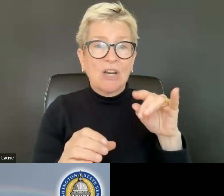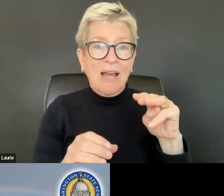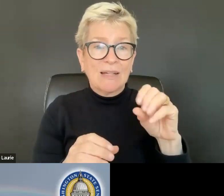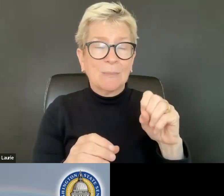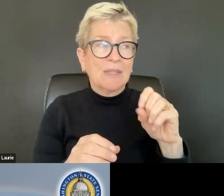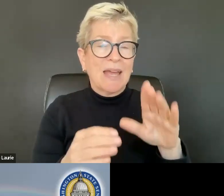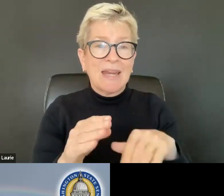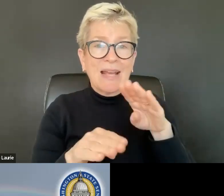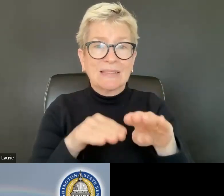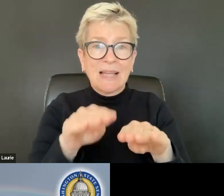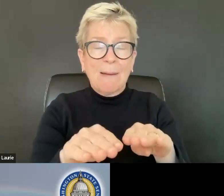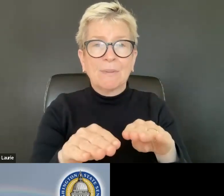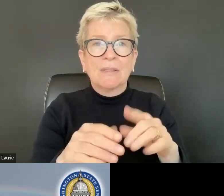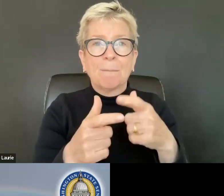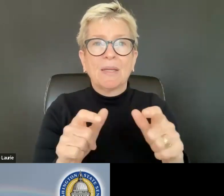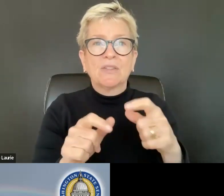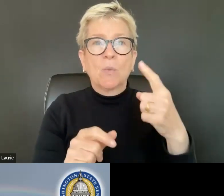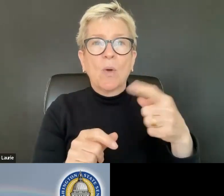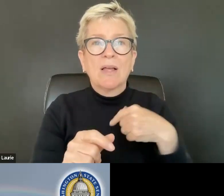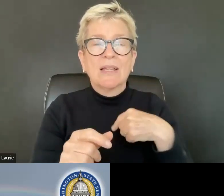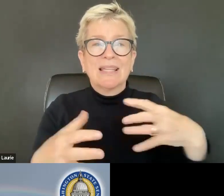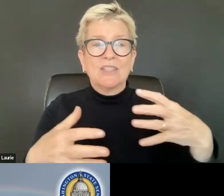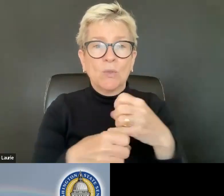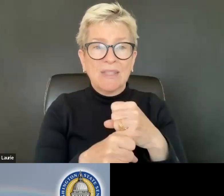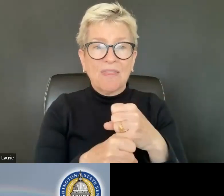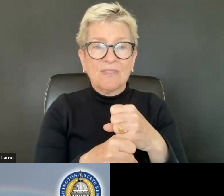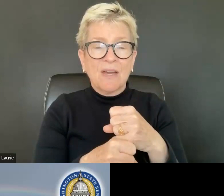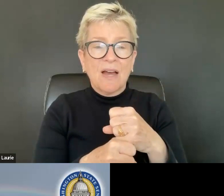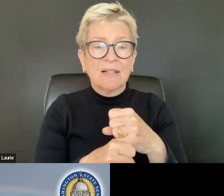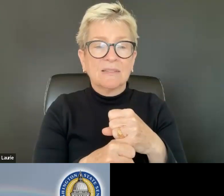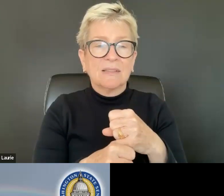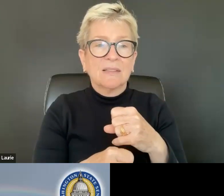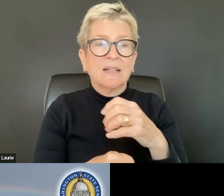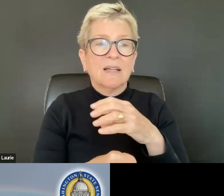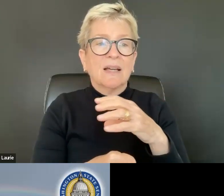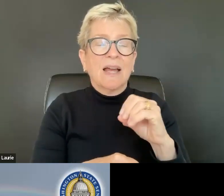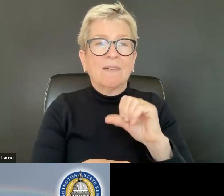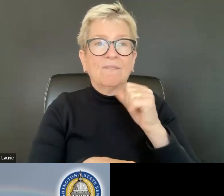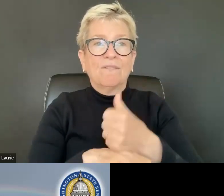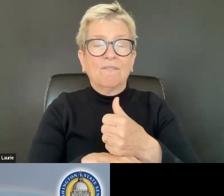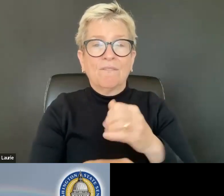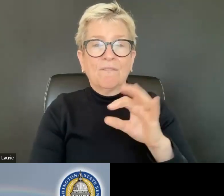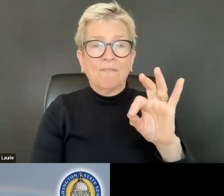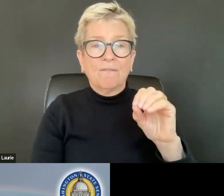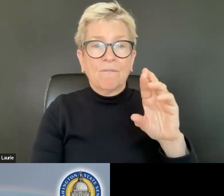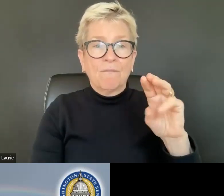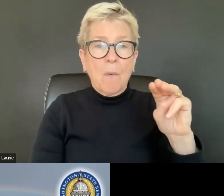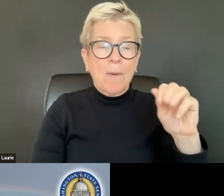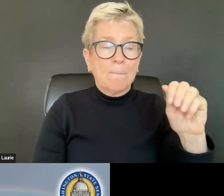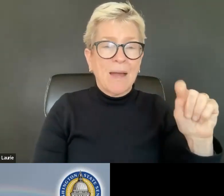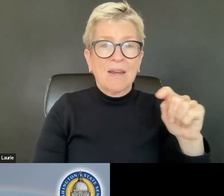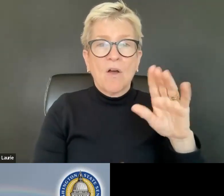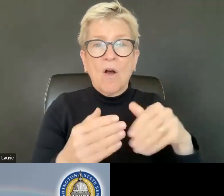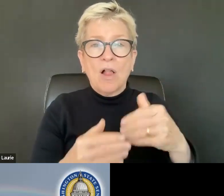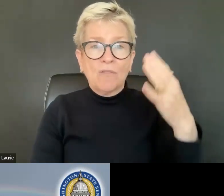action item is to synthesize and format all the why responses